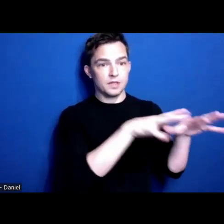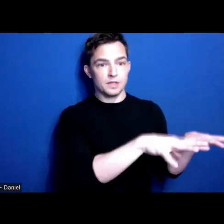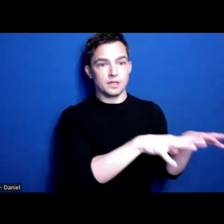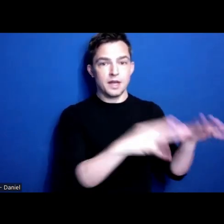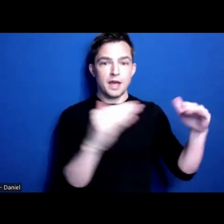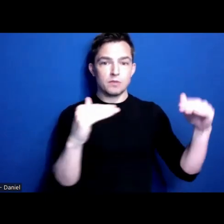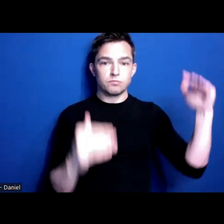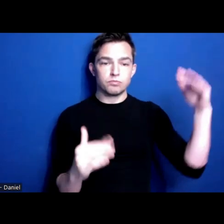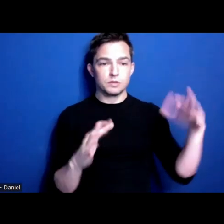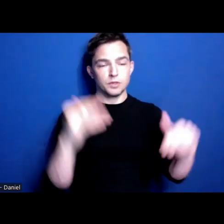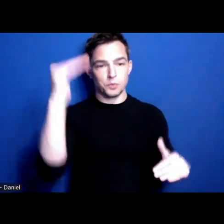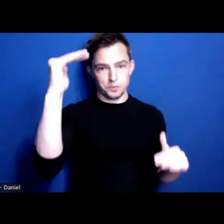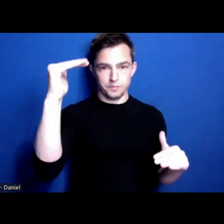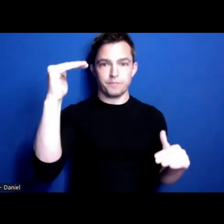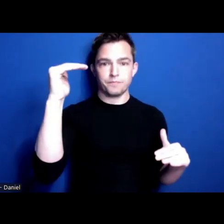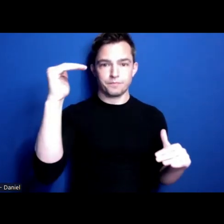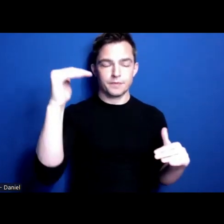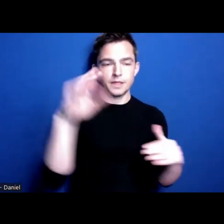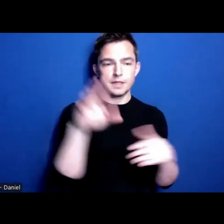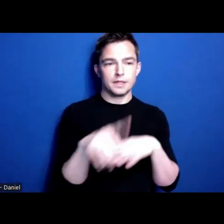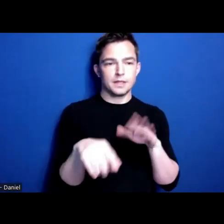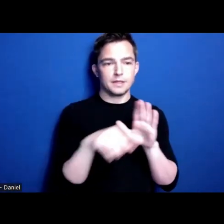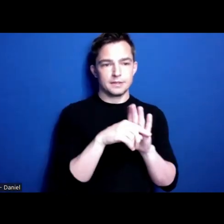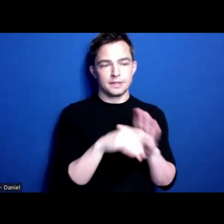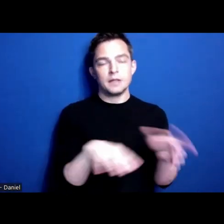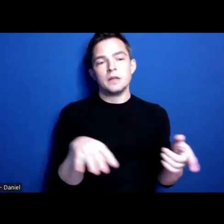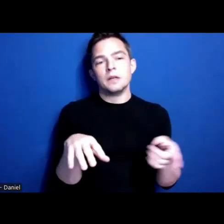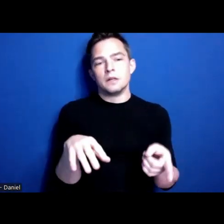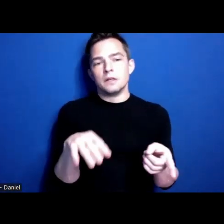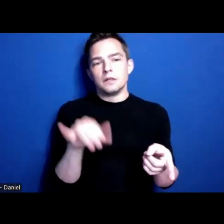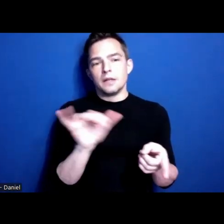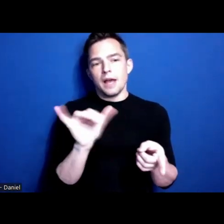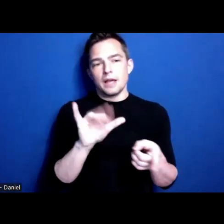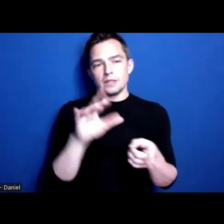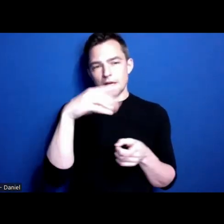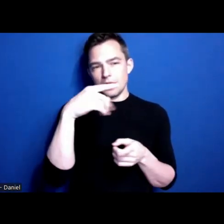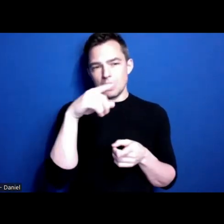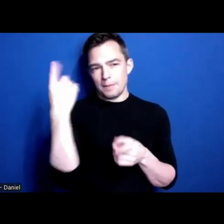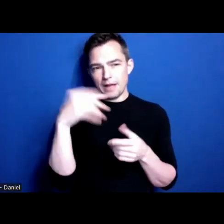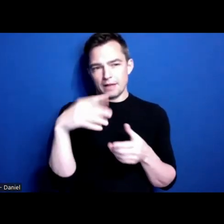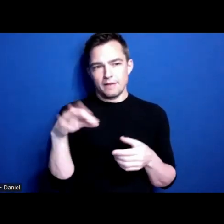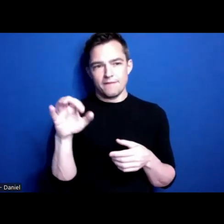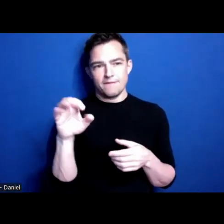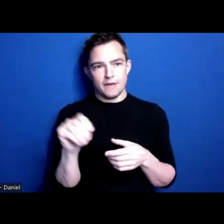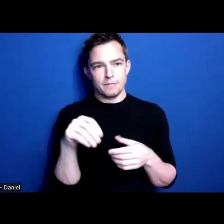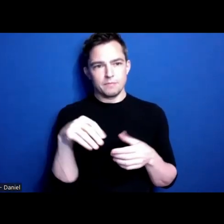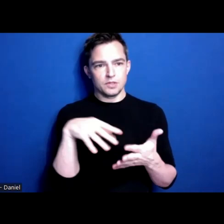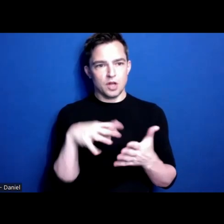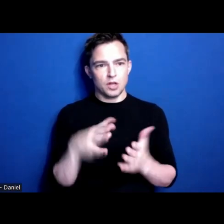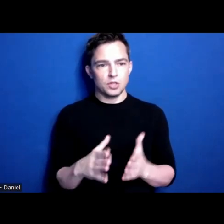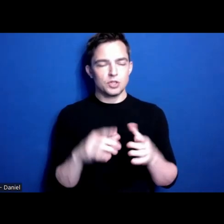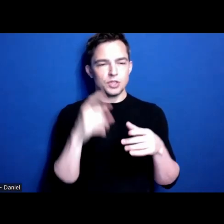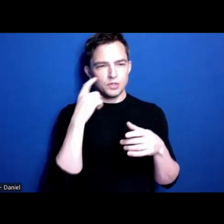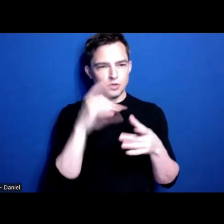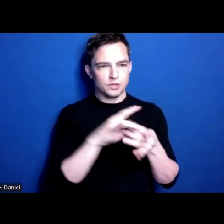disadvantage. As a Black feminist scholar, throughout her presentation, she asserted the interlocking nature of race, gender,